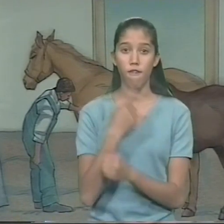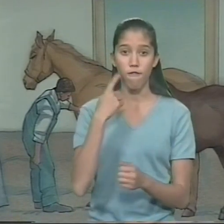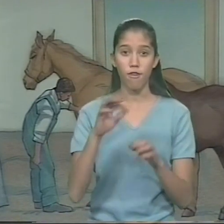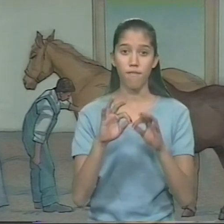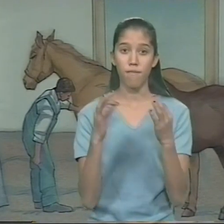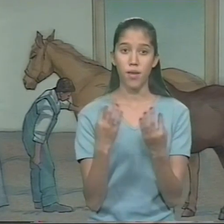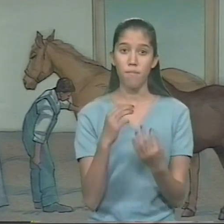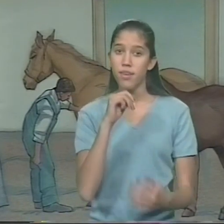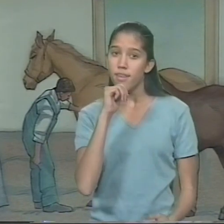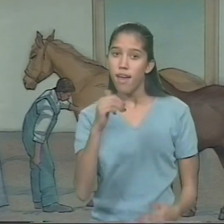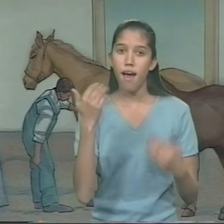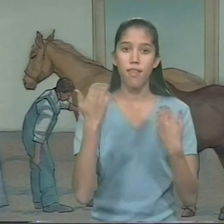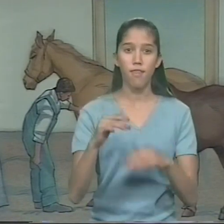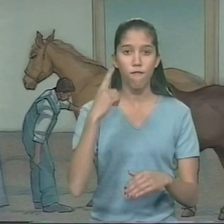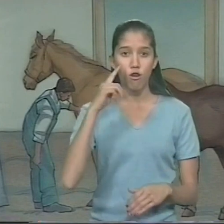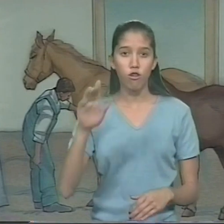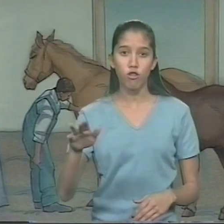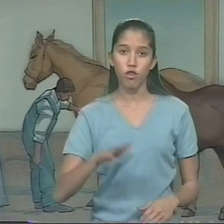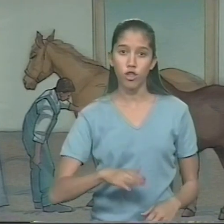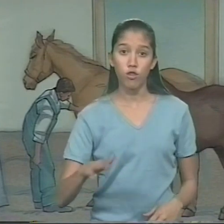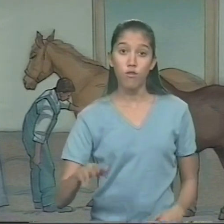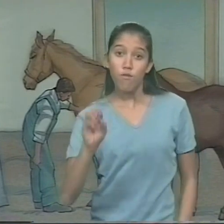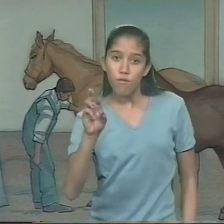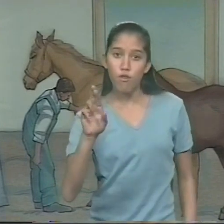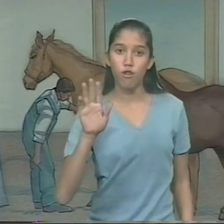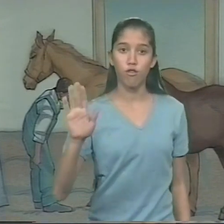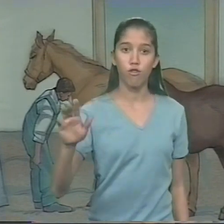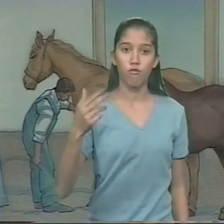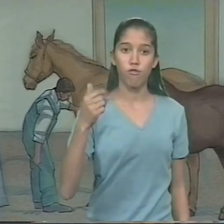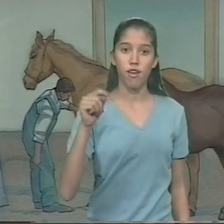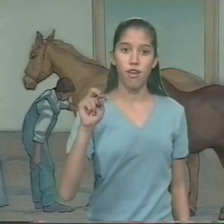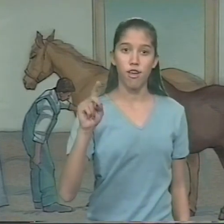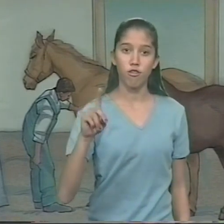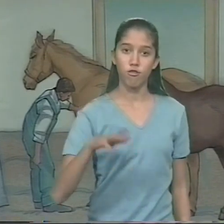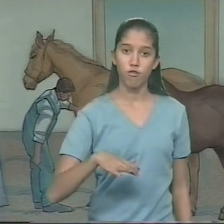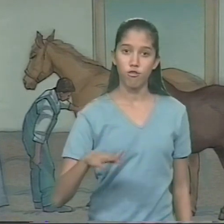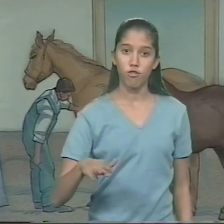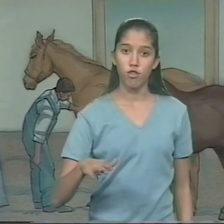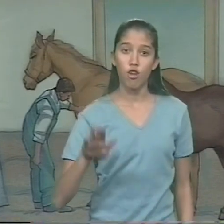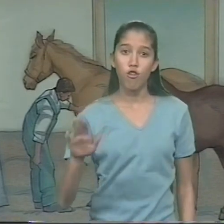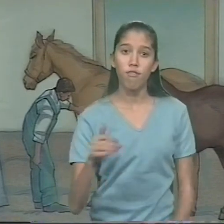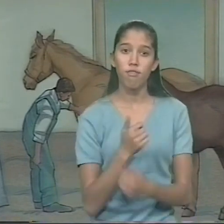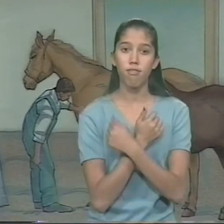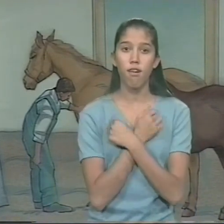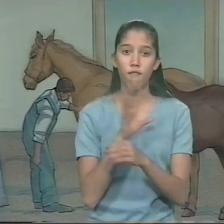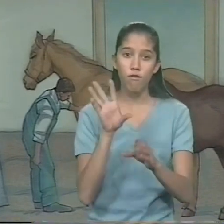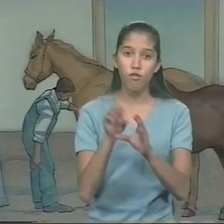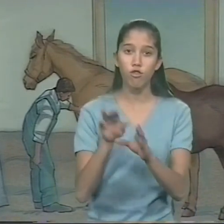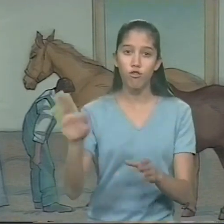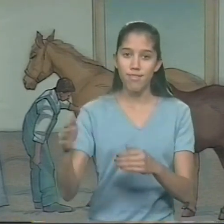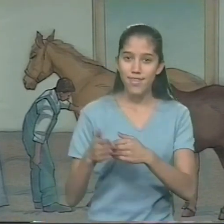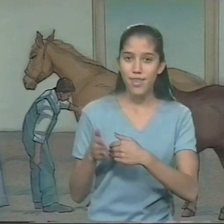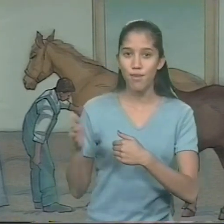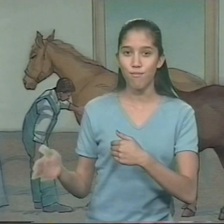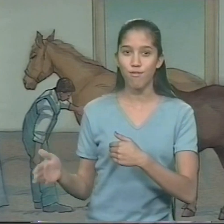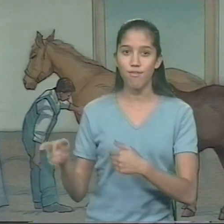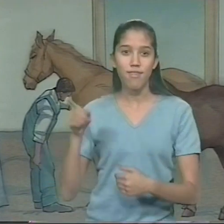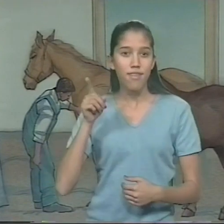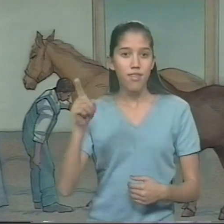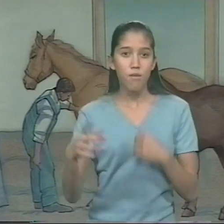Bidy Mason's love of family did not end with her own children and grandchildren. It included her neighbors, the poor people of Los